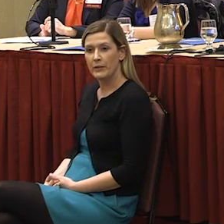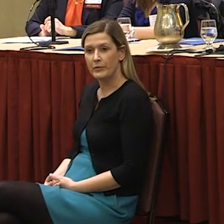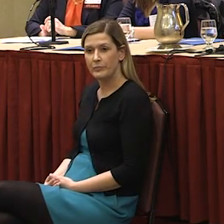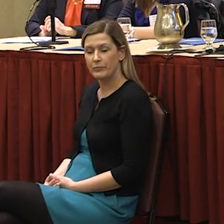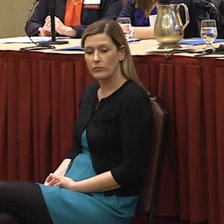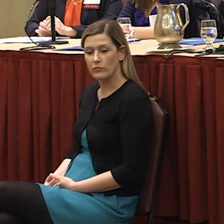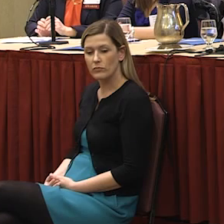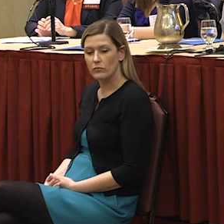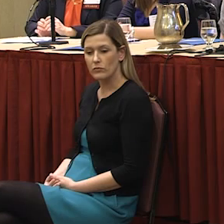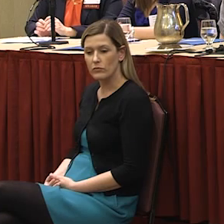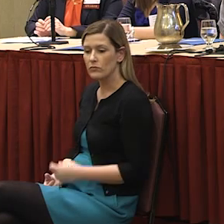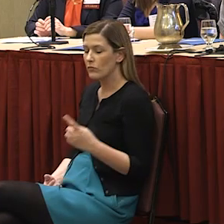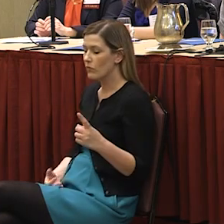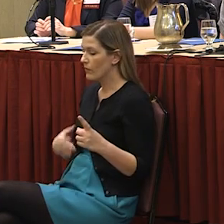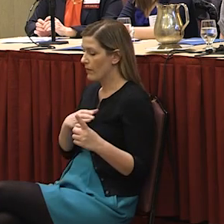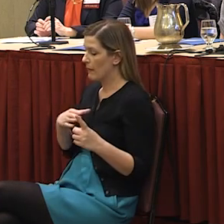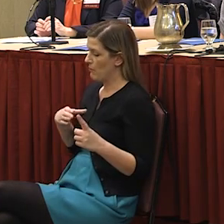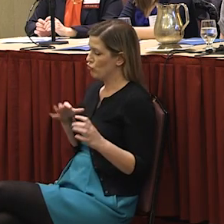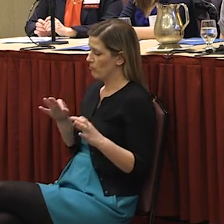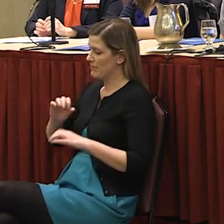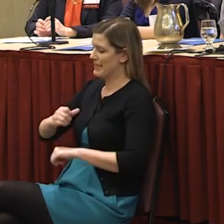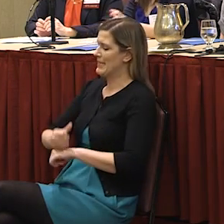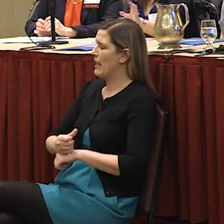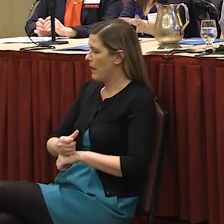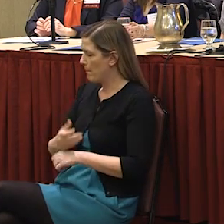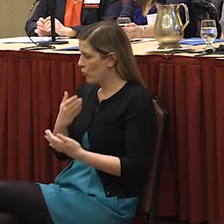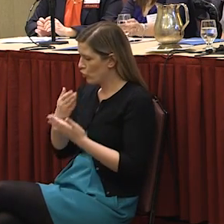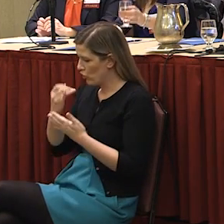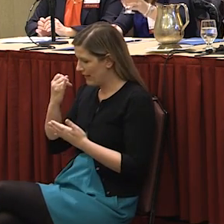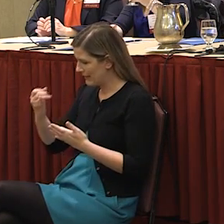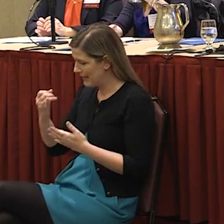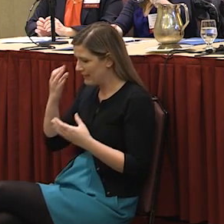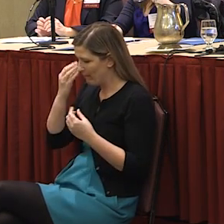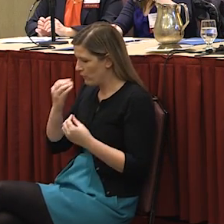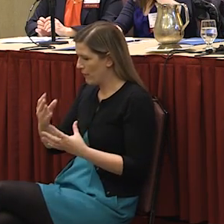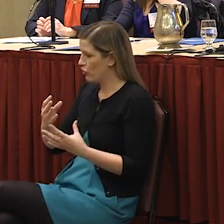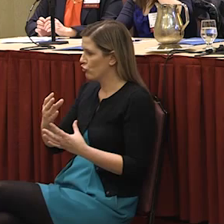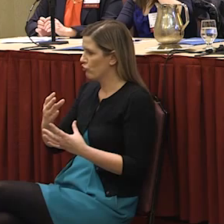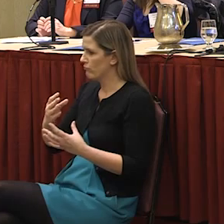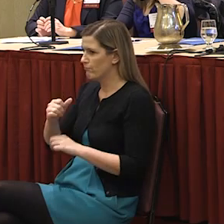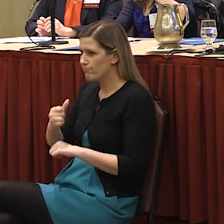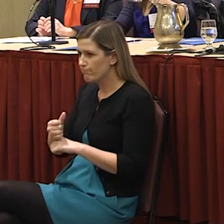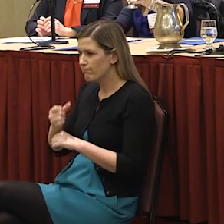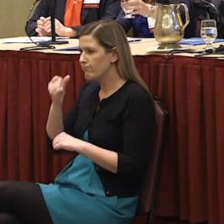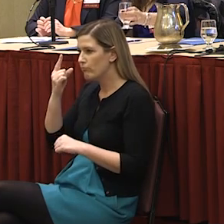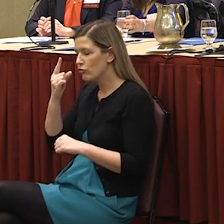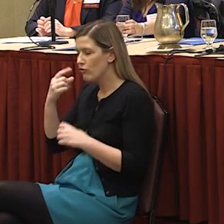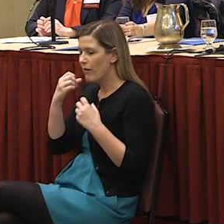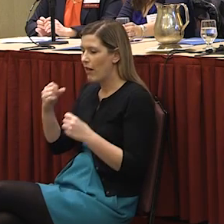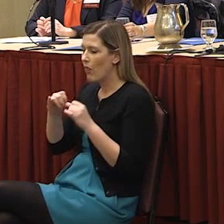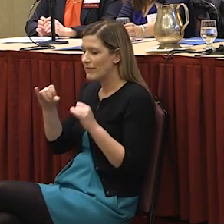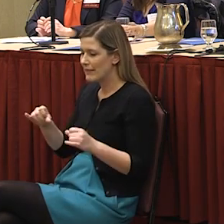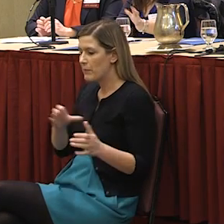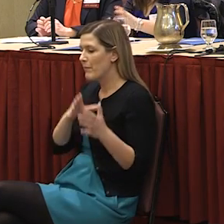So the commission has really kind of set us up with some very good ideas and information to lay out, what we're doing with health systems.